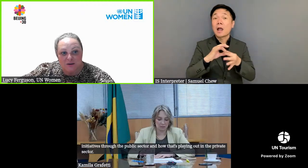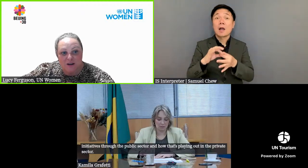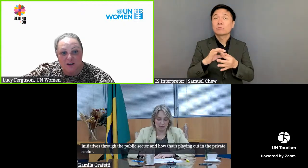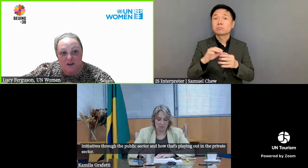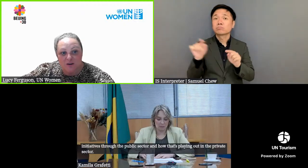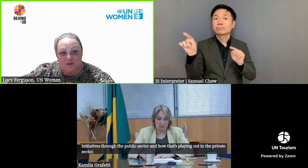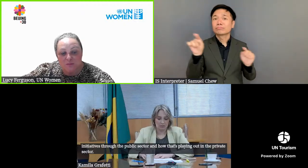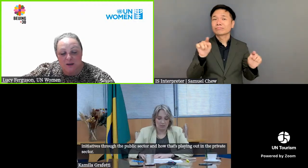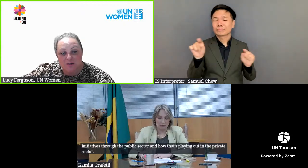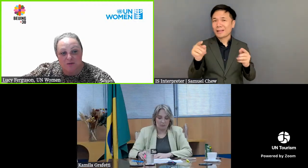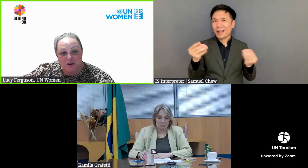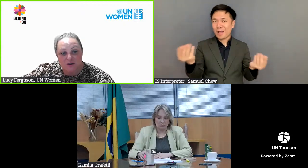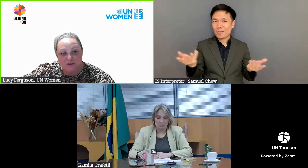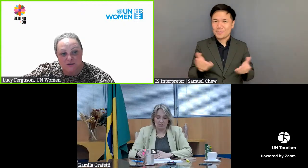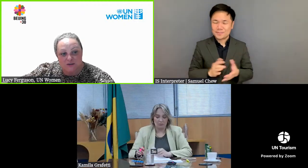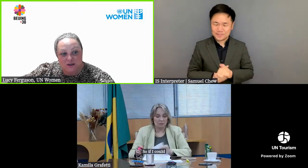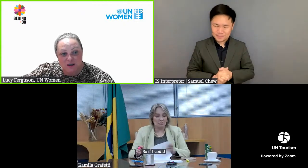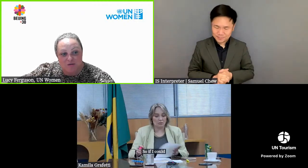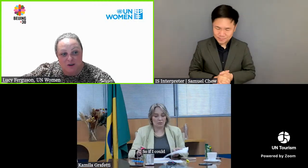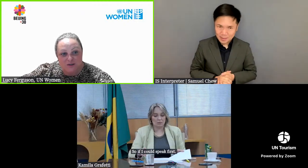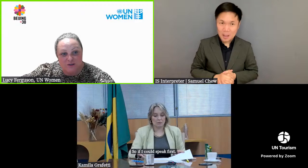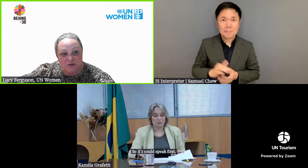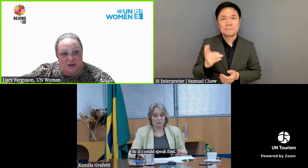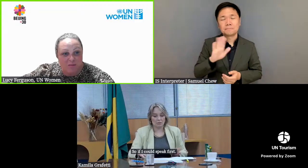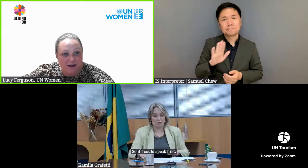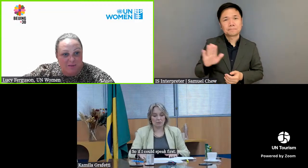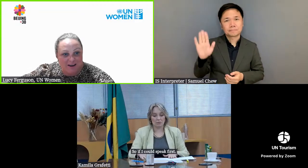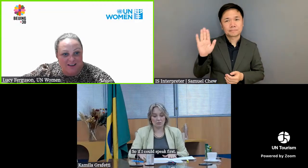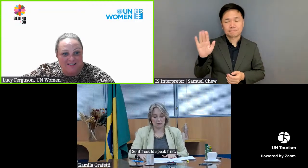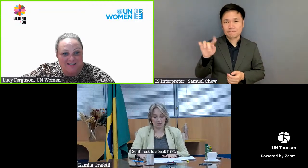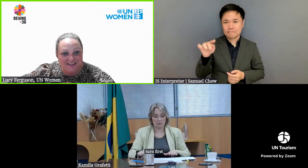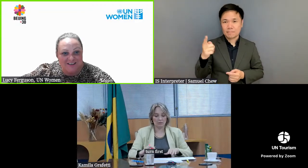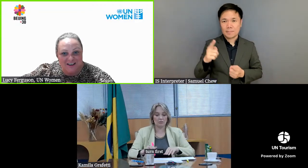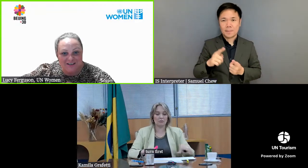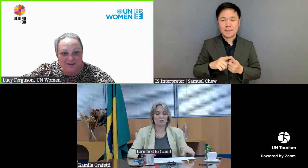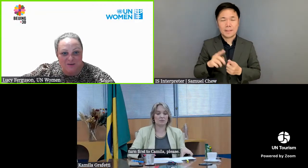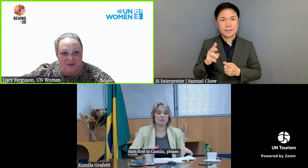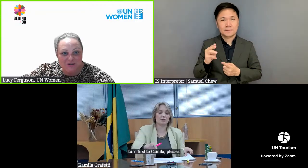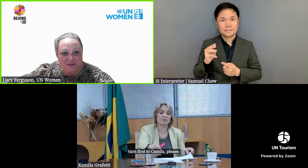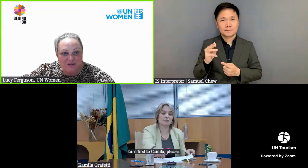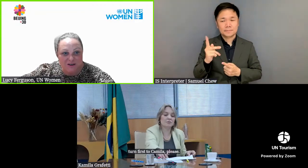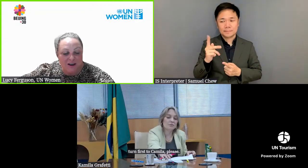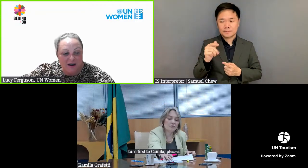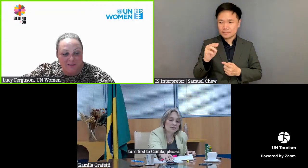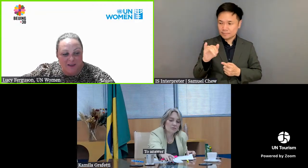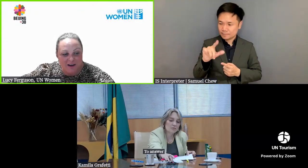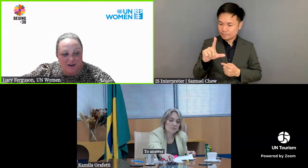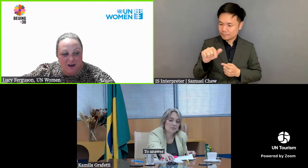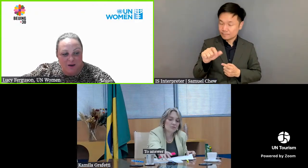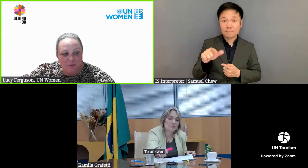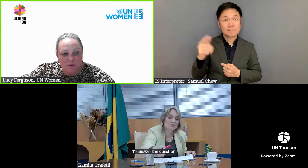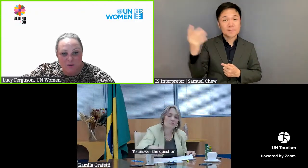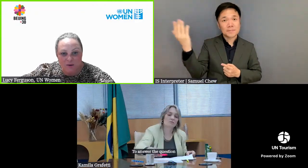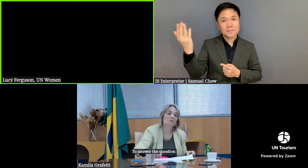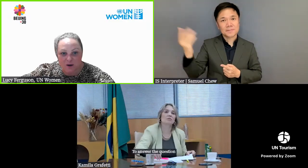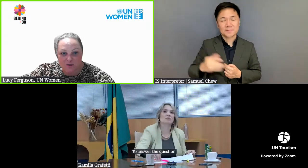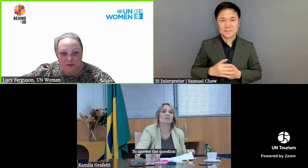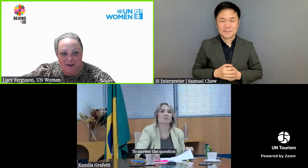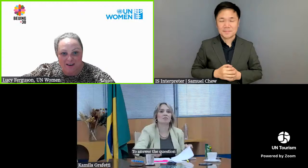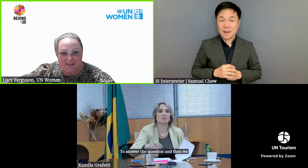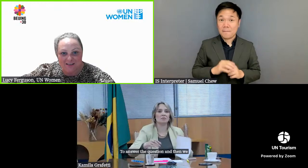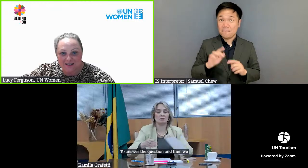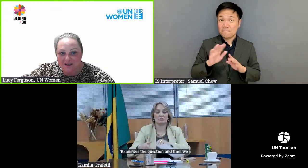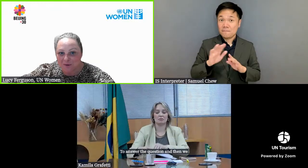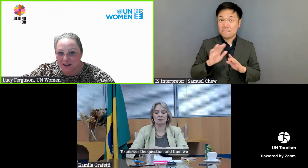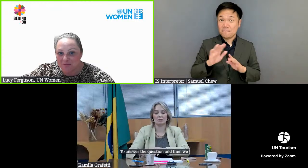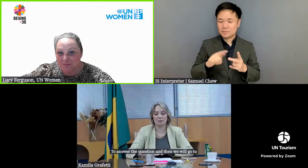So if I could turn first to Camila, please, to answer the question, and then we will go to